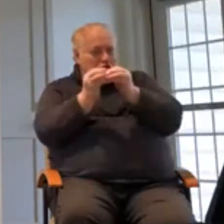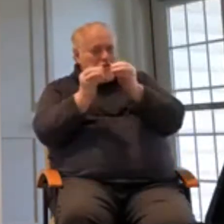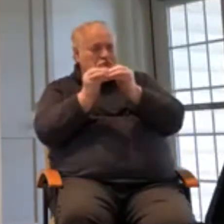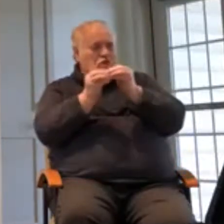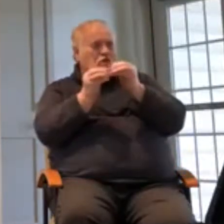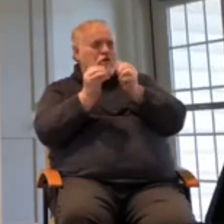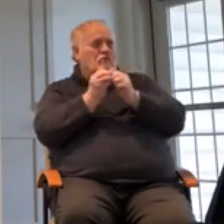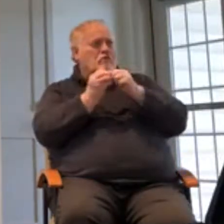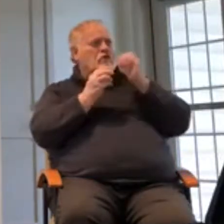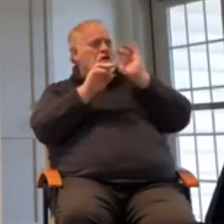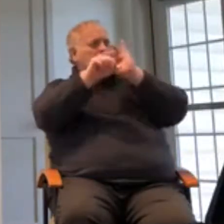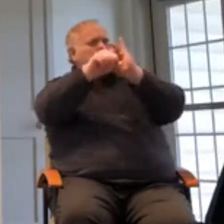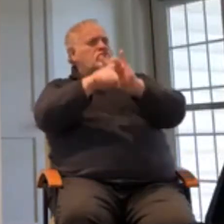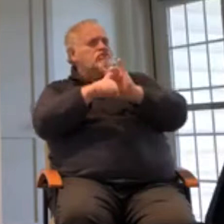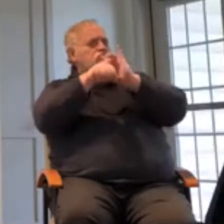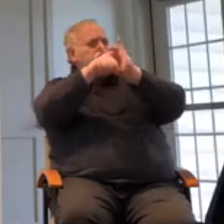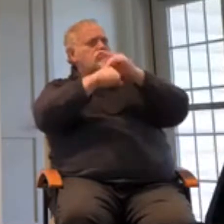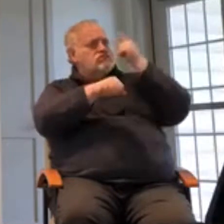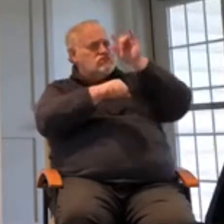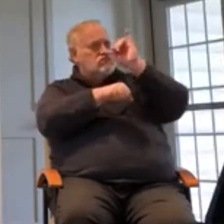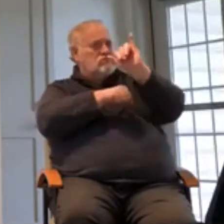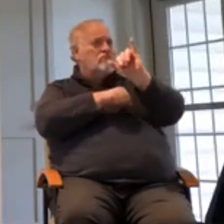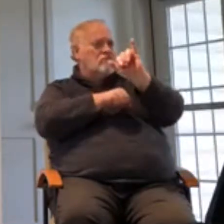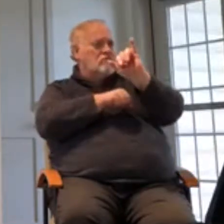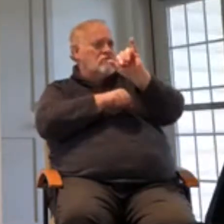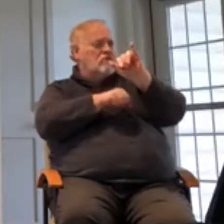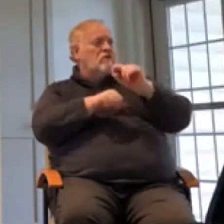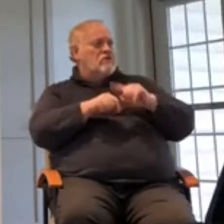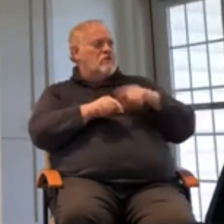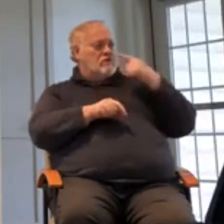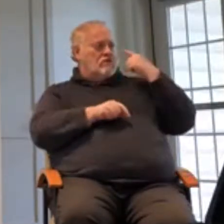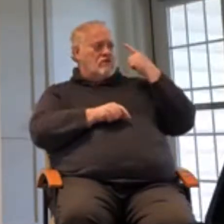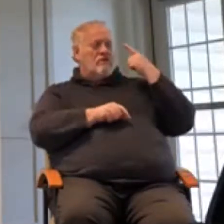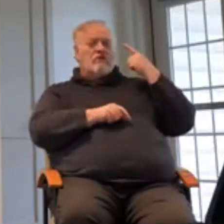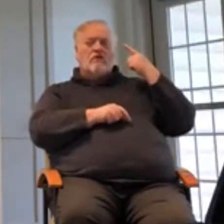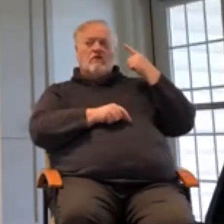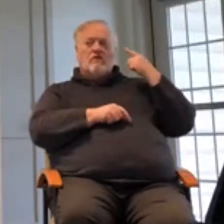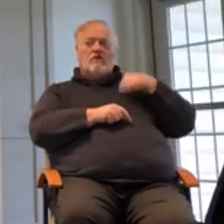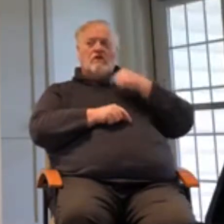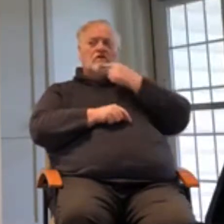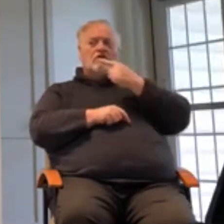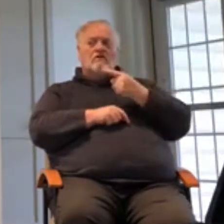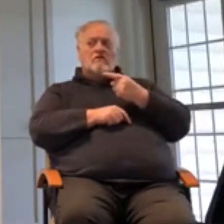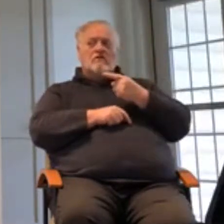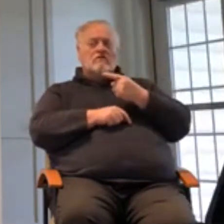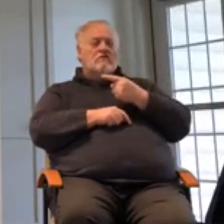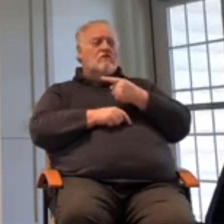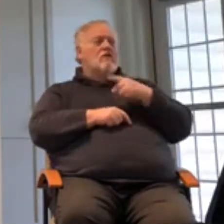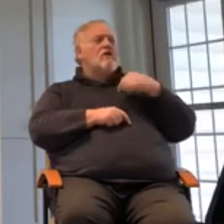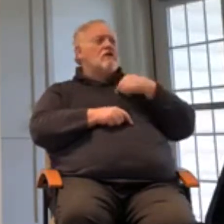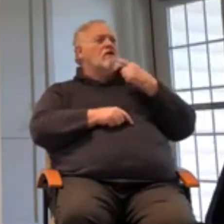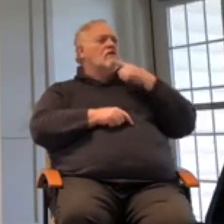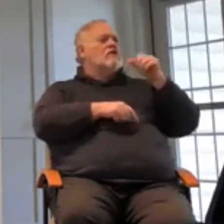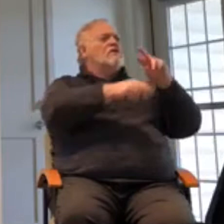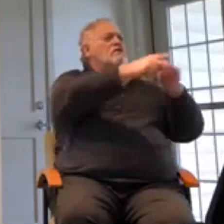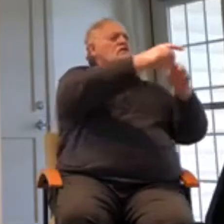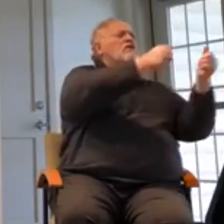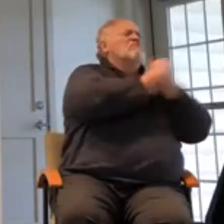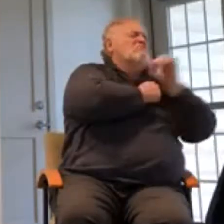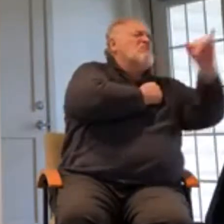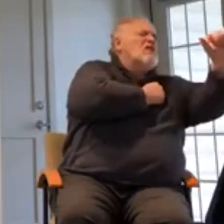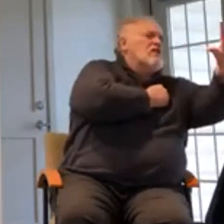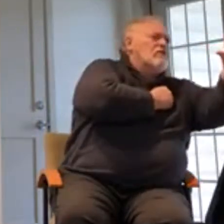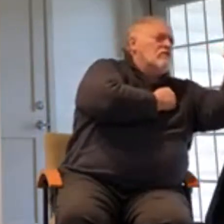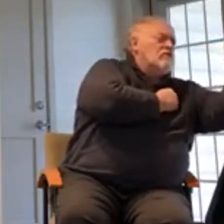more involved in worship. Because, you know, I can say, Sean, I love you. Love you too. But